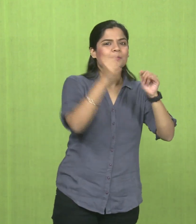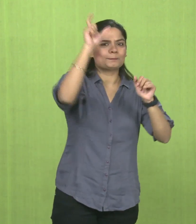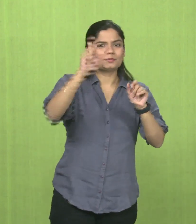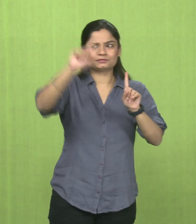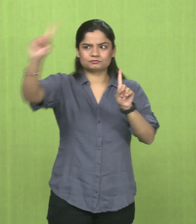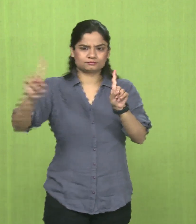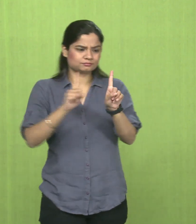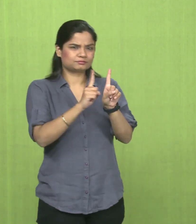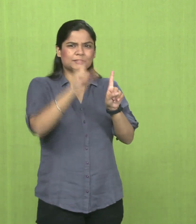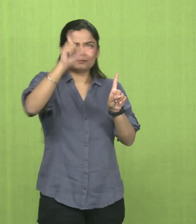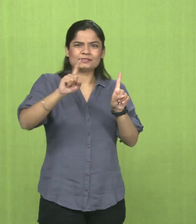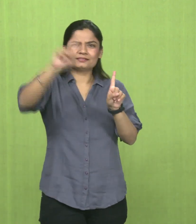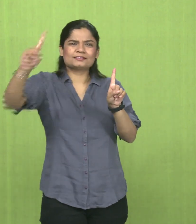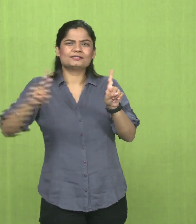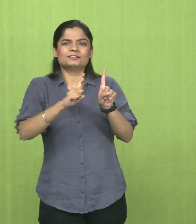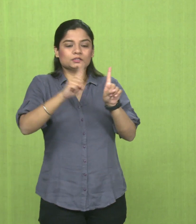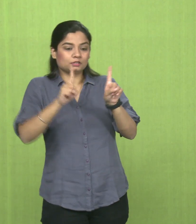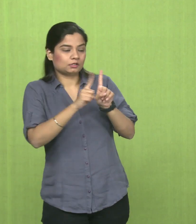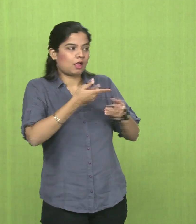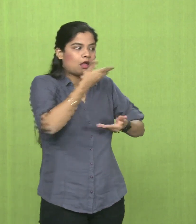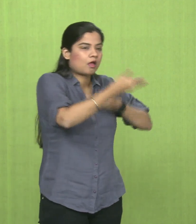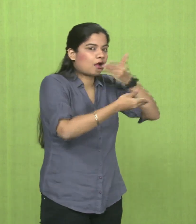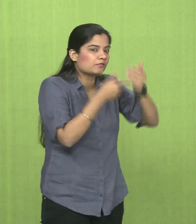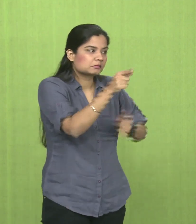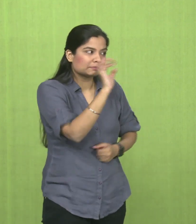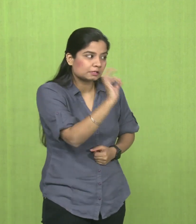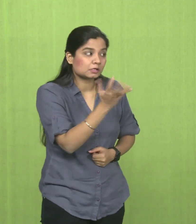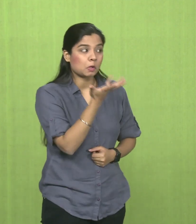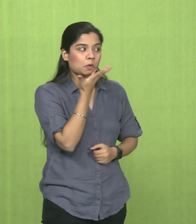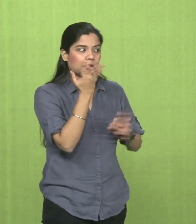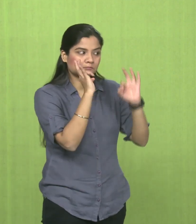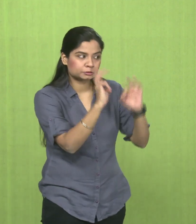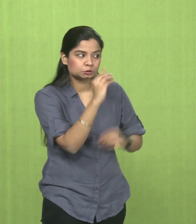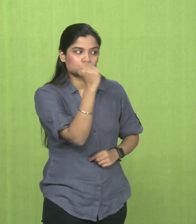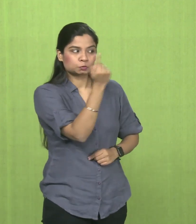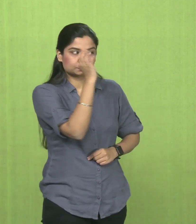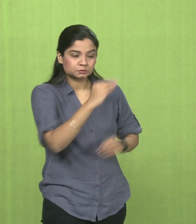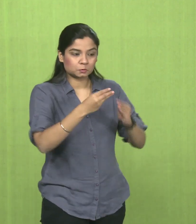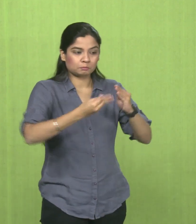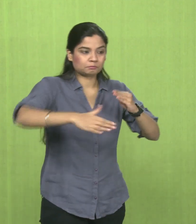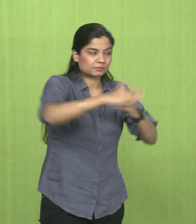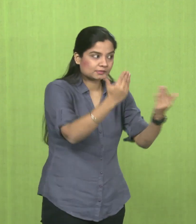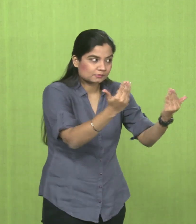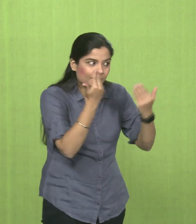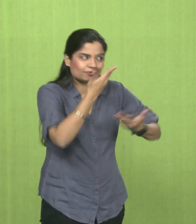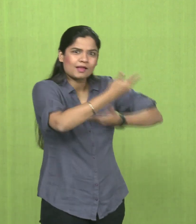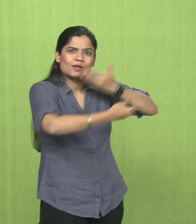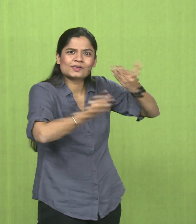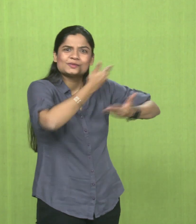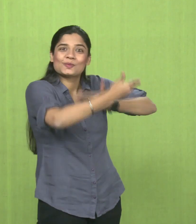to buy. In order to give them the best advice, they can also hire a property dealer who can tell them the safety